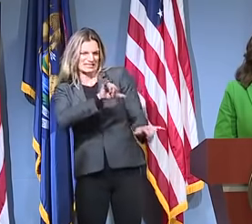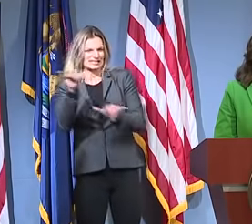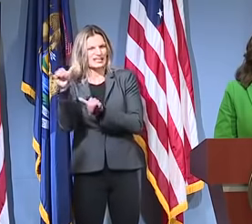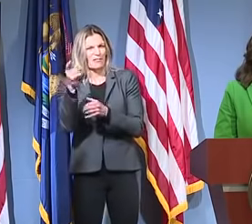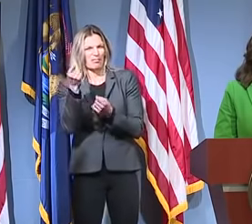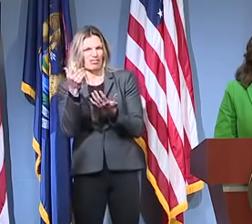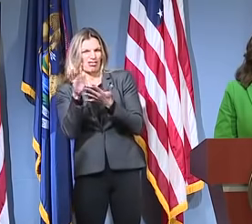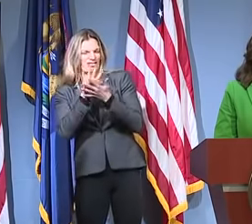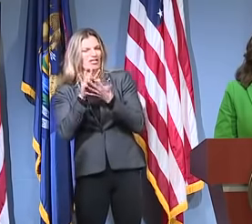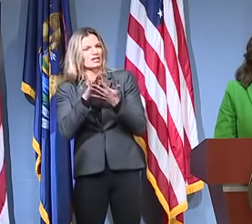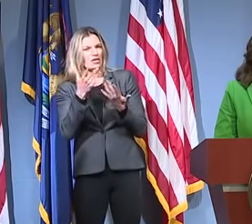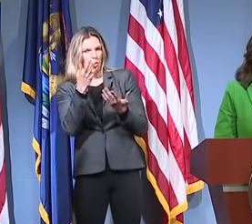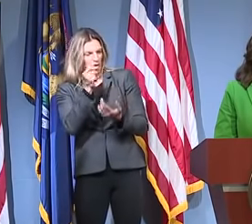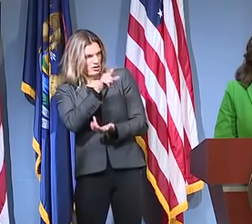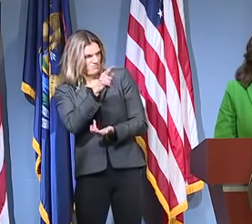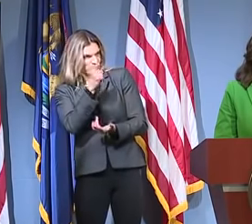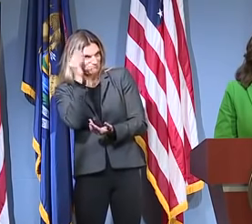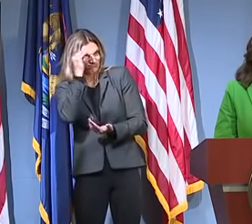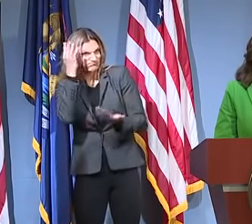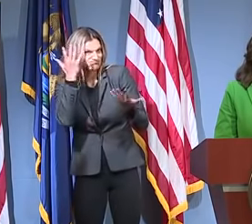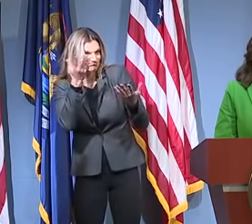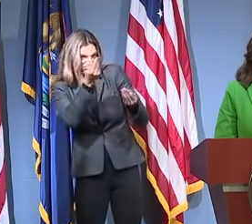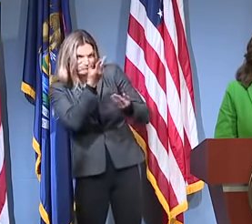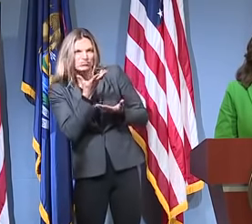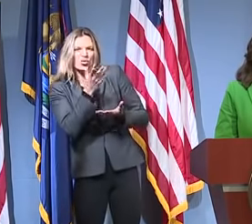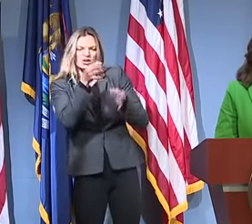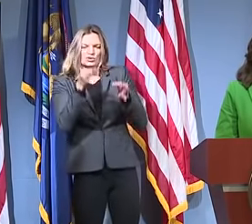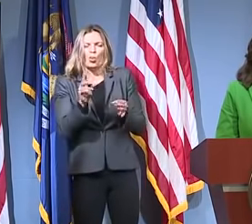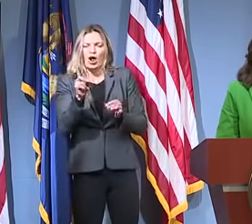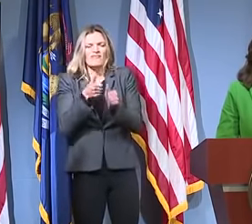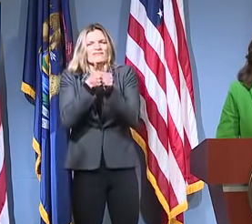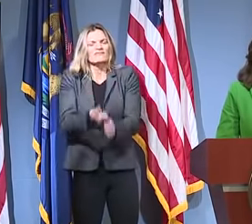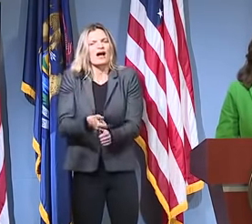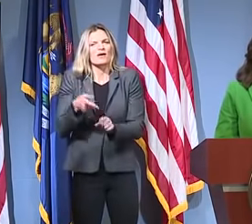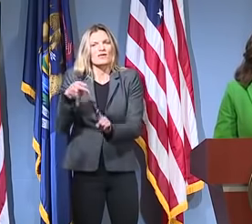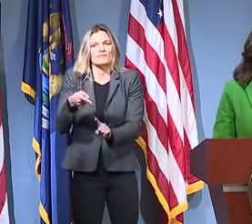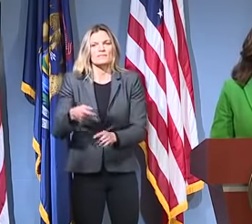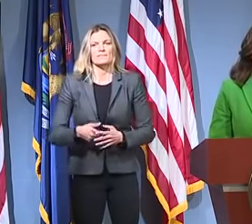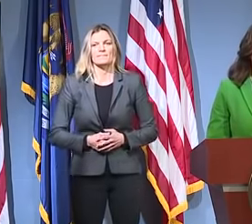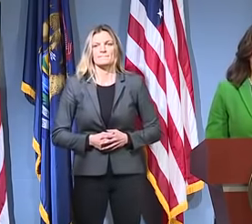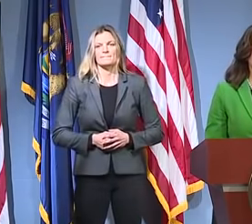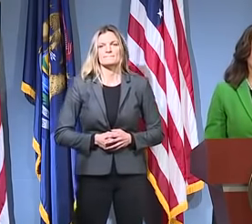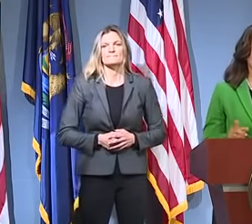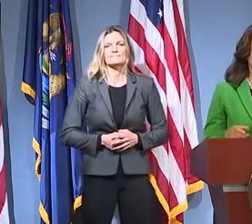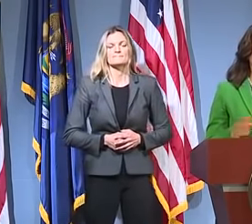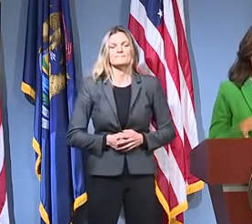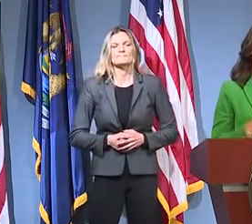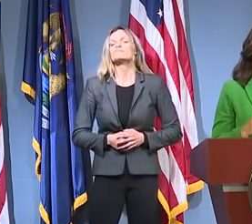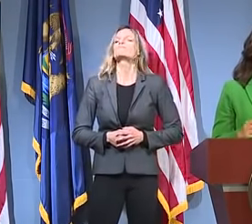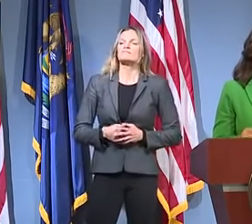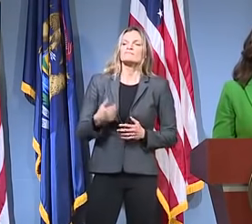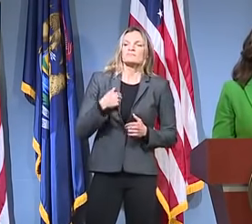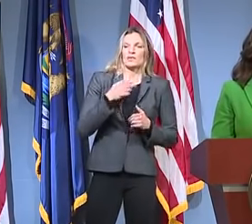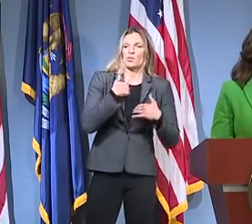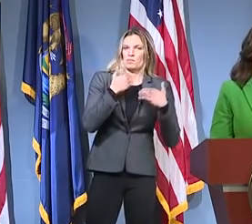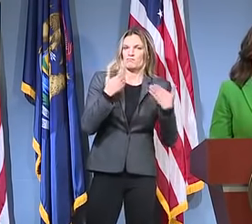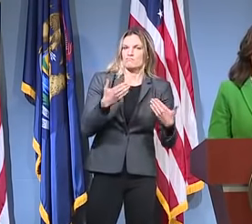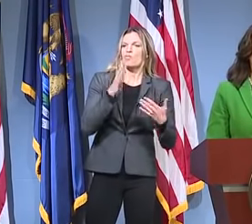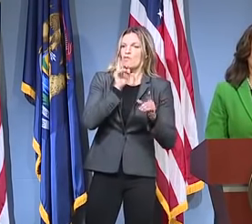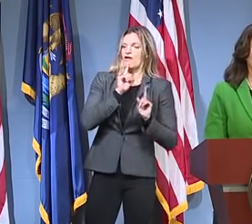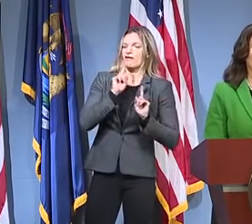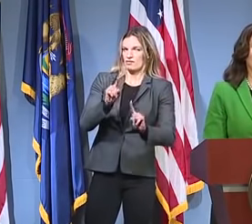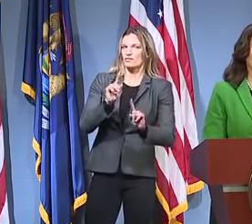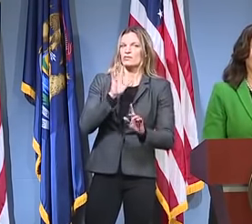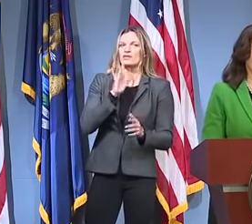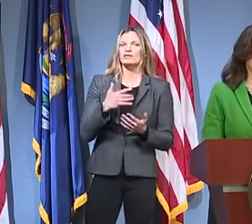goes against kind of the numbers you are following and making your decisions with? Well, I'll answer that, and then I'm going to ask Dr. J to talk a little